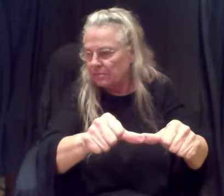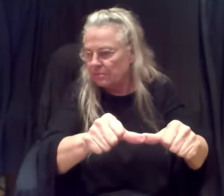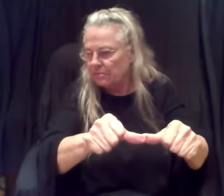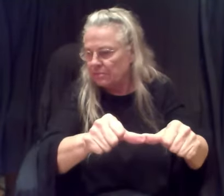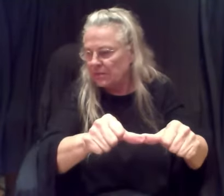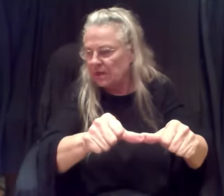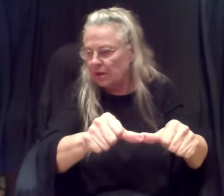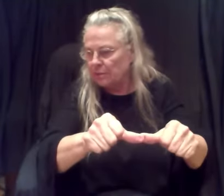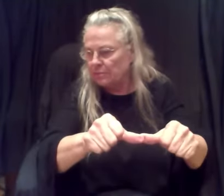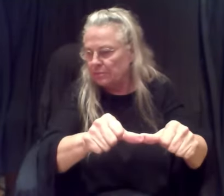Still.